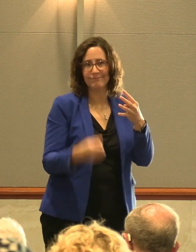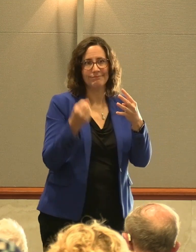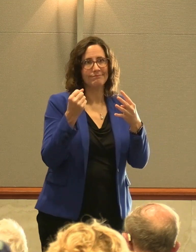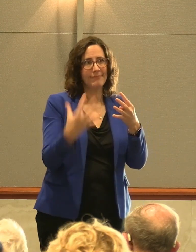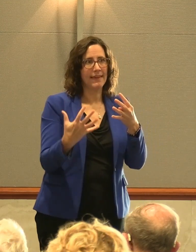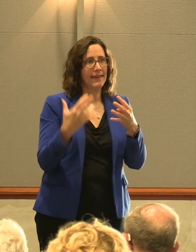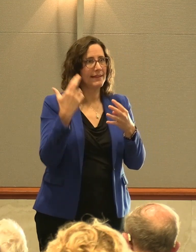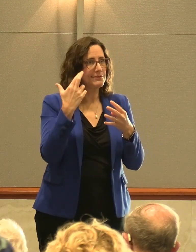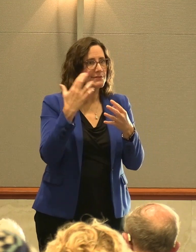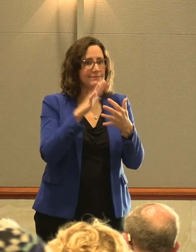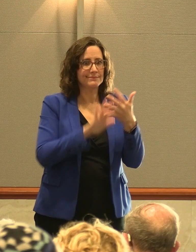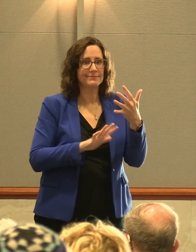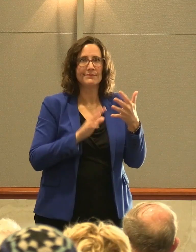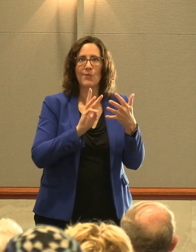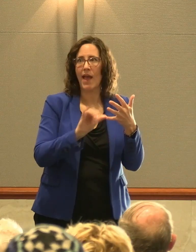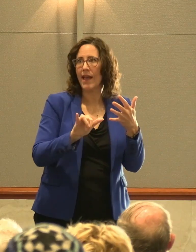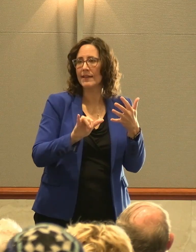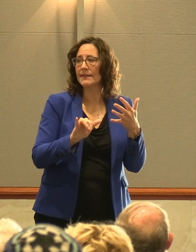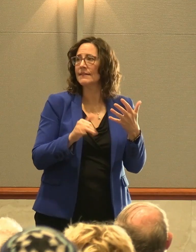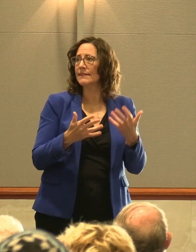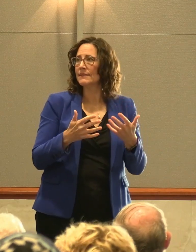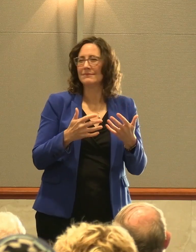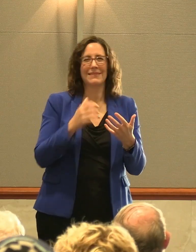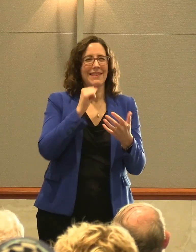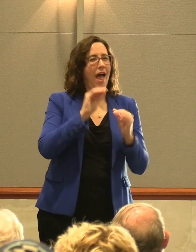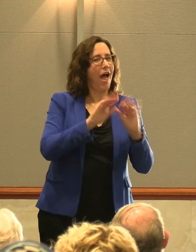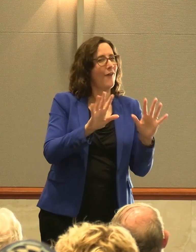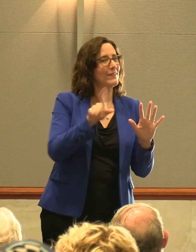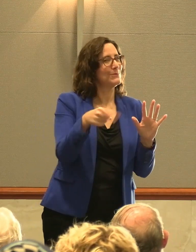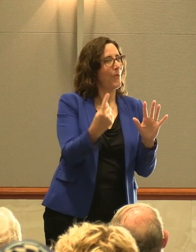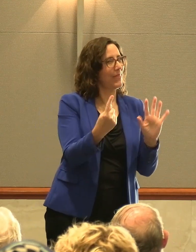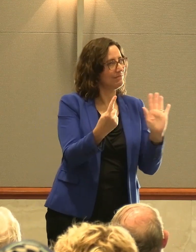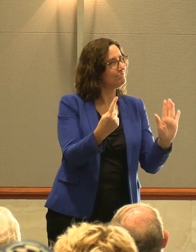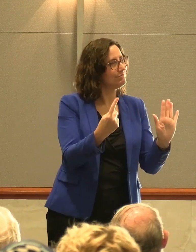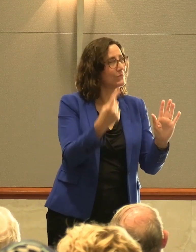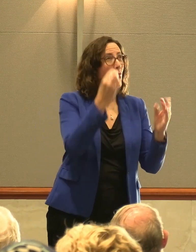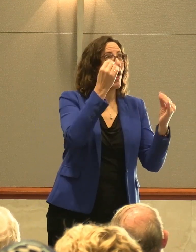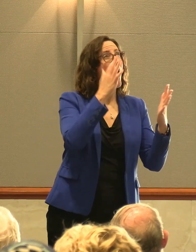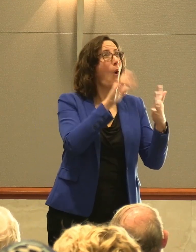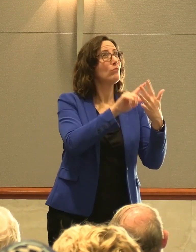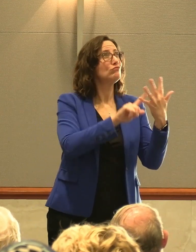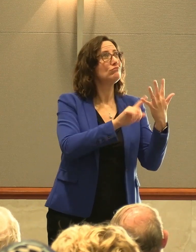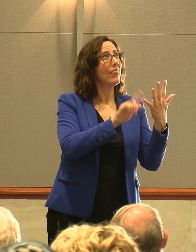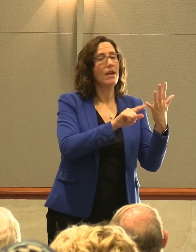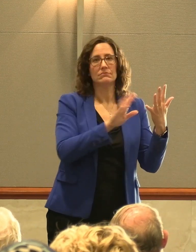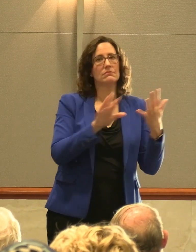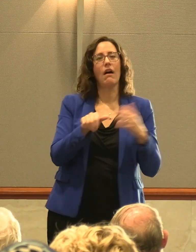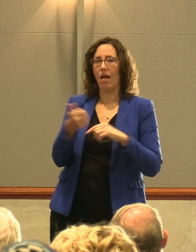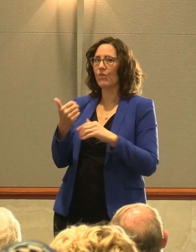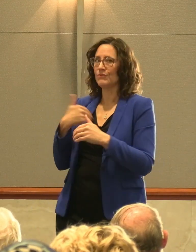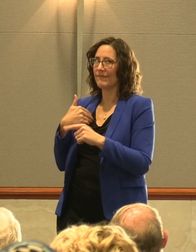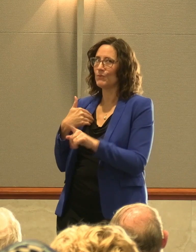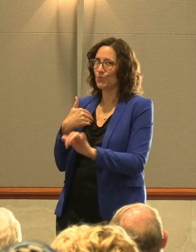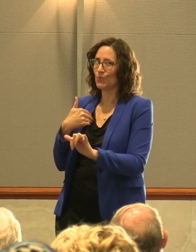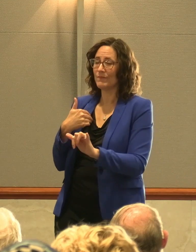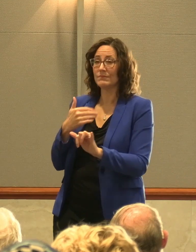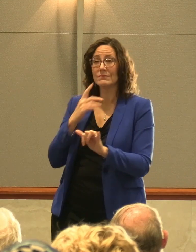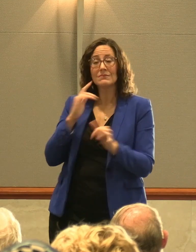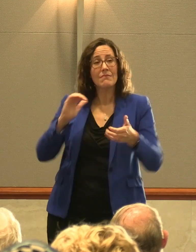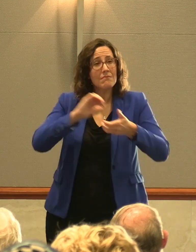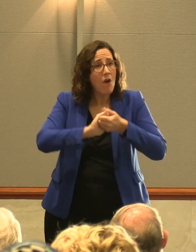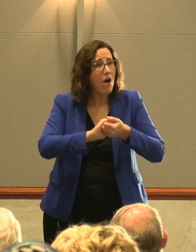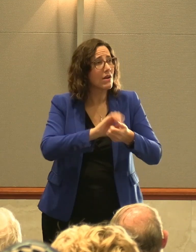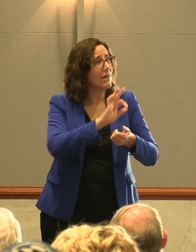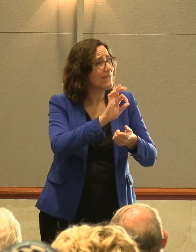only in the most obvious ones that you may be thinking about. As a representative and partner with Federation and all the other